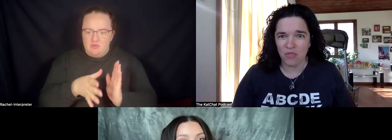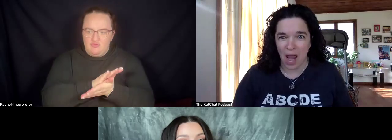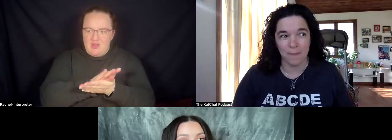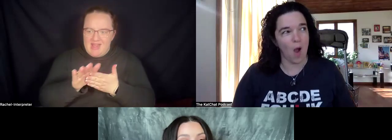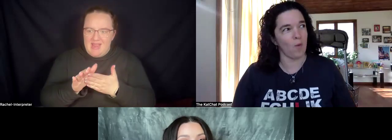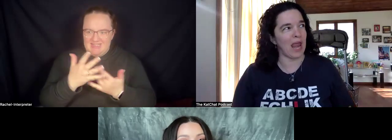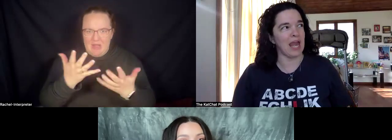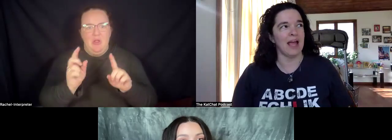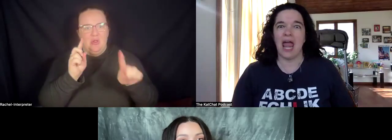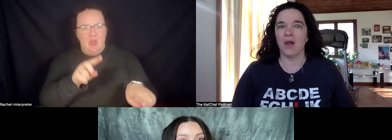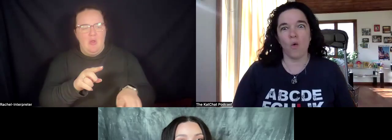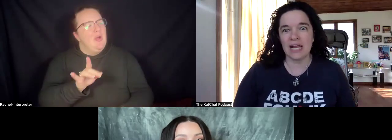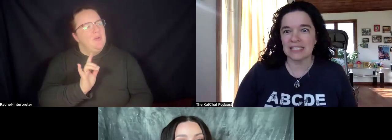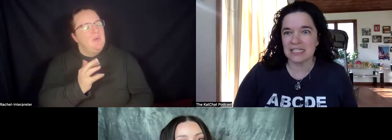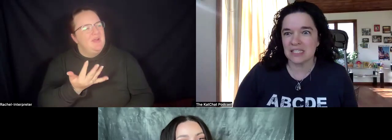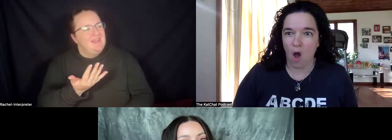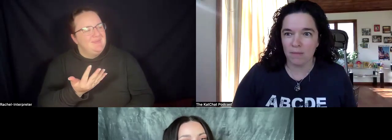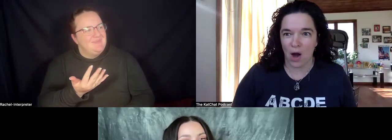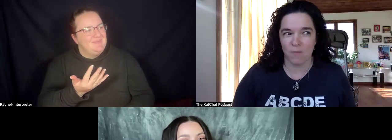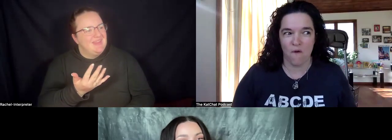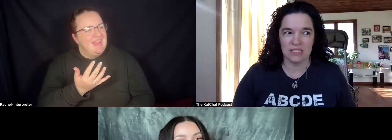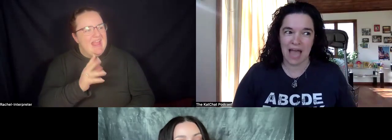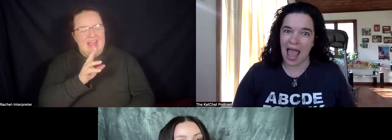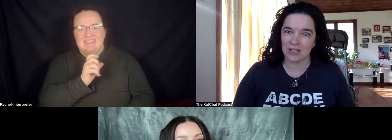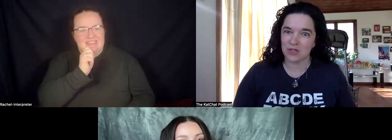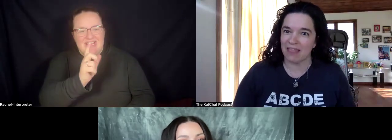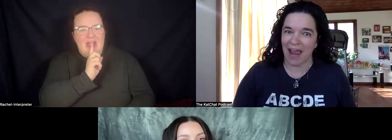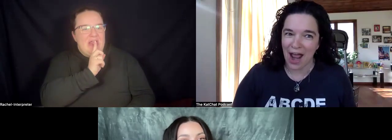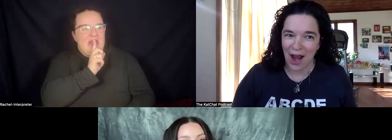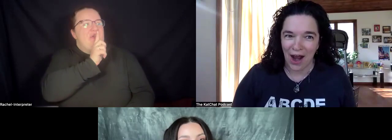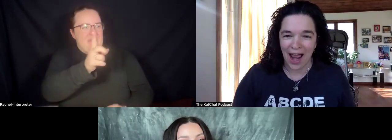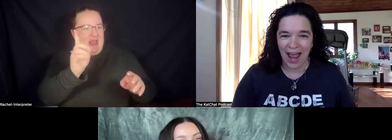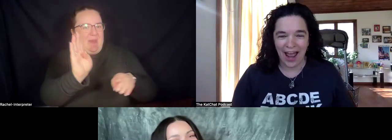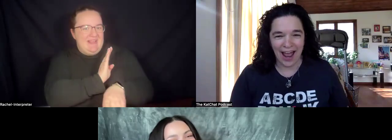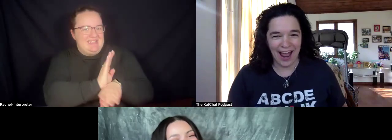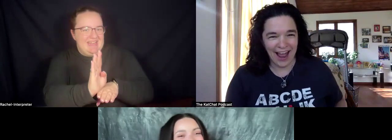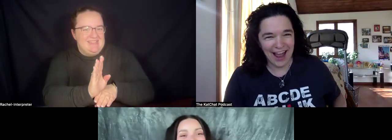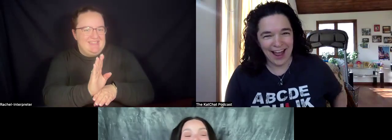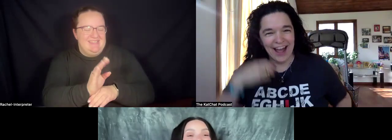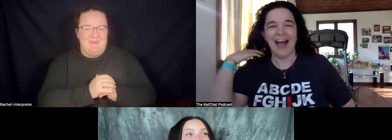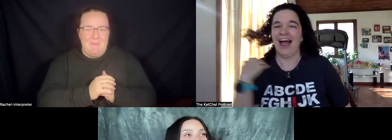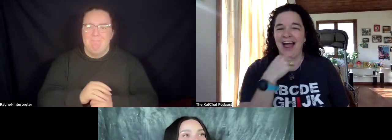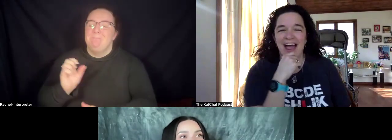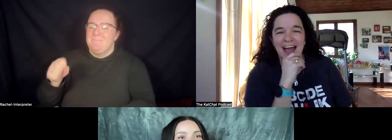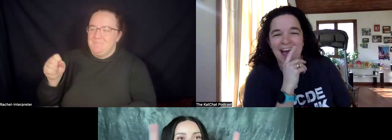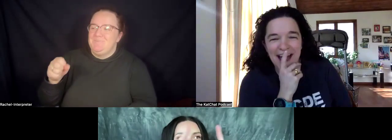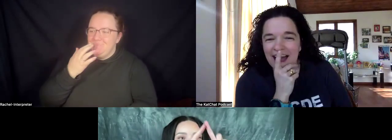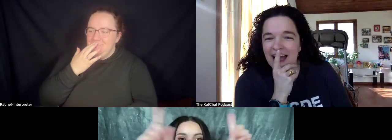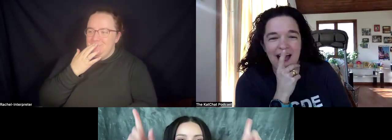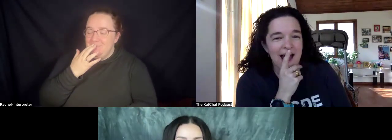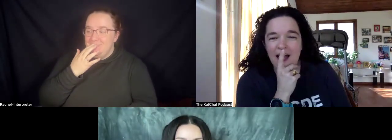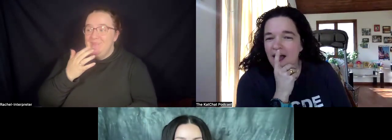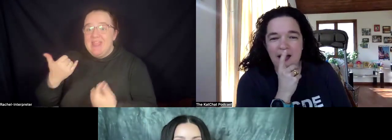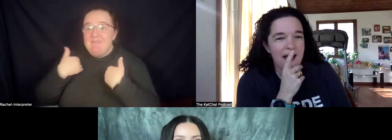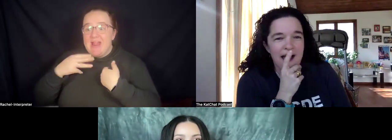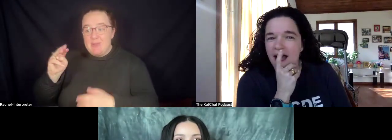like to go there, but oh wait, it only exists in Hallmark movies, not actually there. They even had a